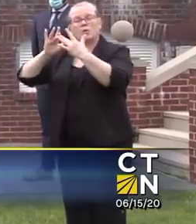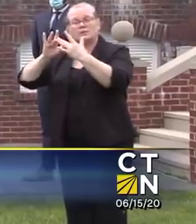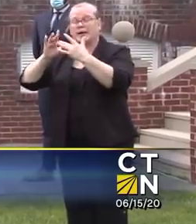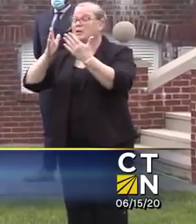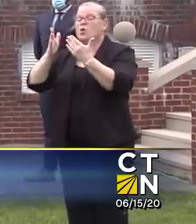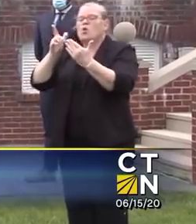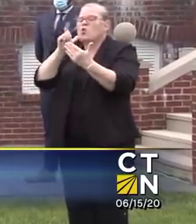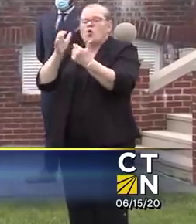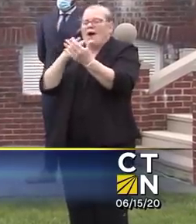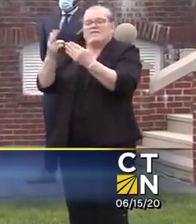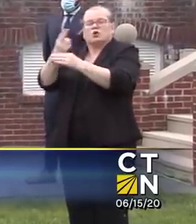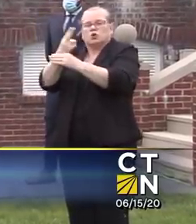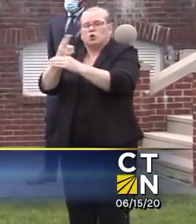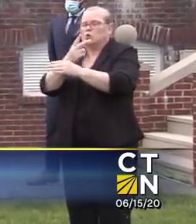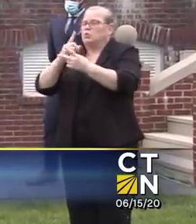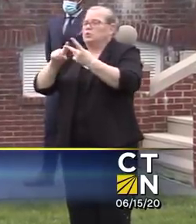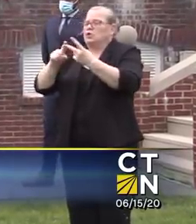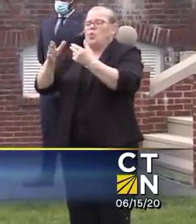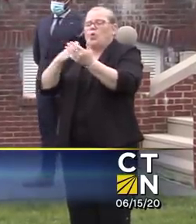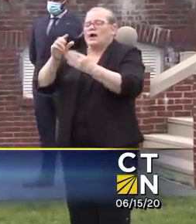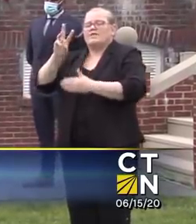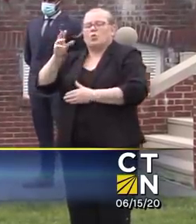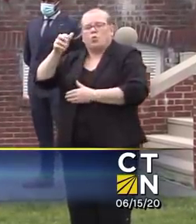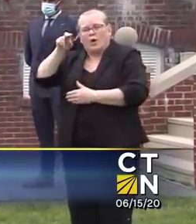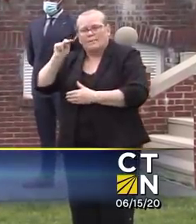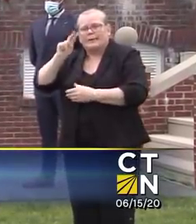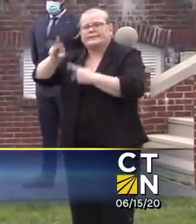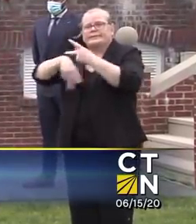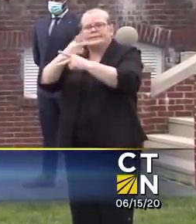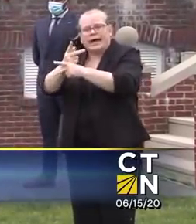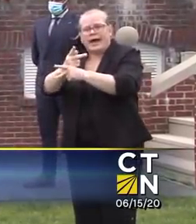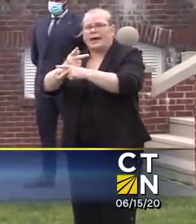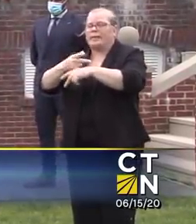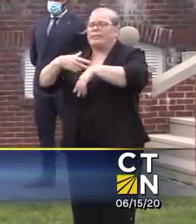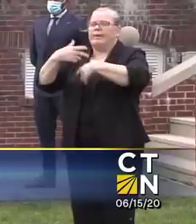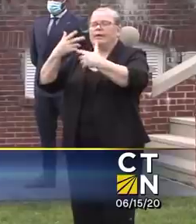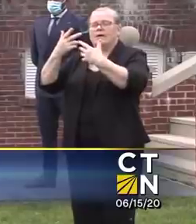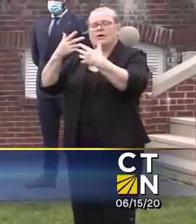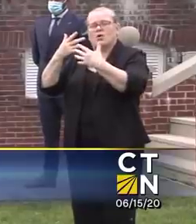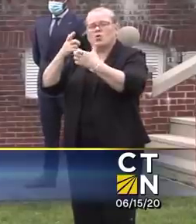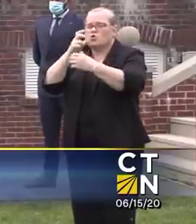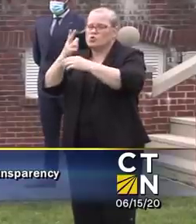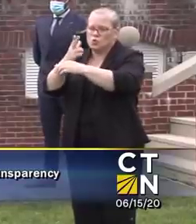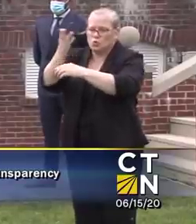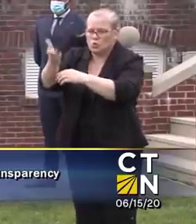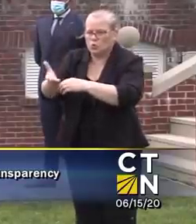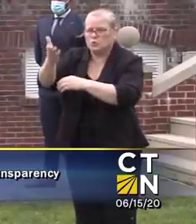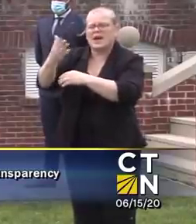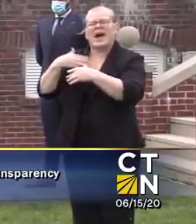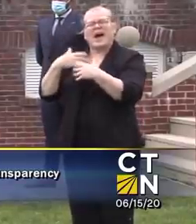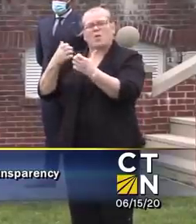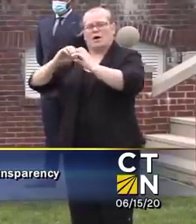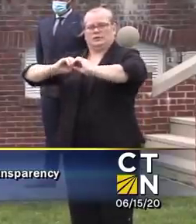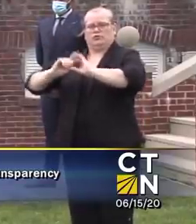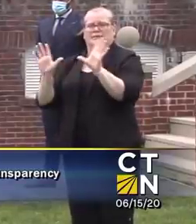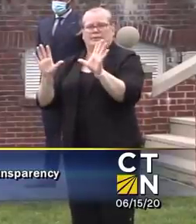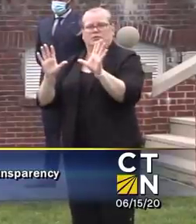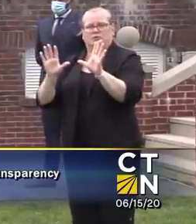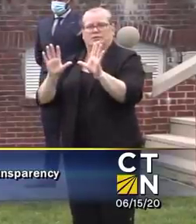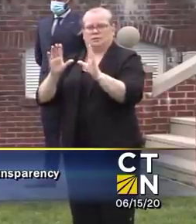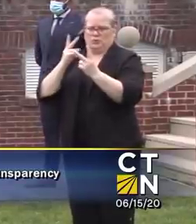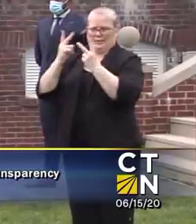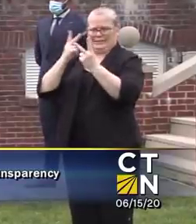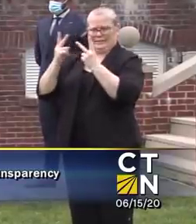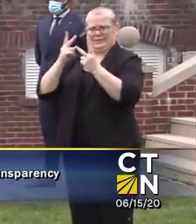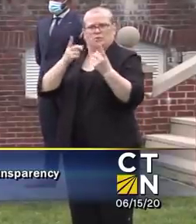on, whatever the use of force was, the type of person that was used on, so we have some credibility and some transparency in terms of how we're operating.